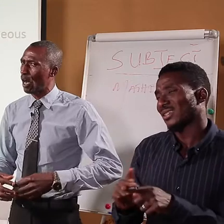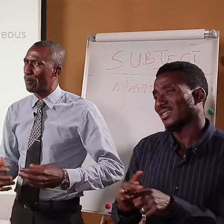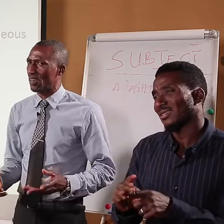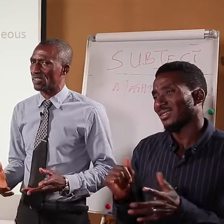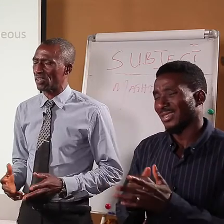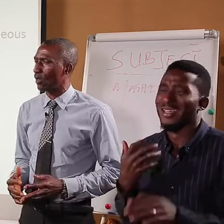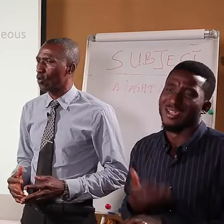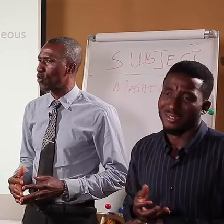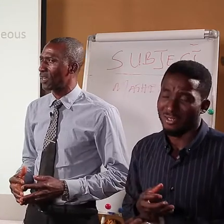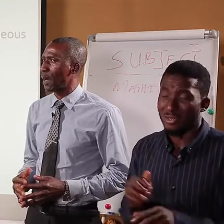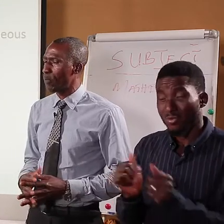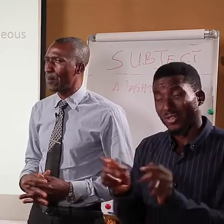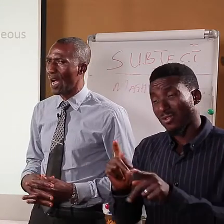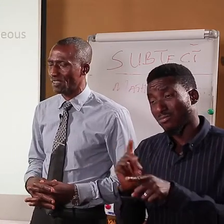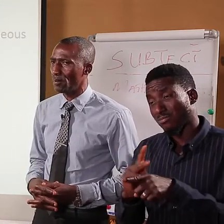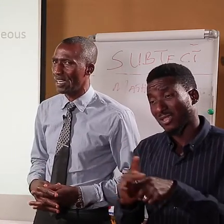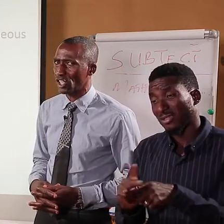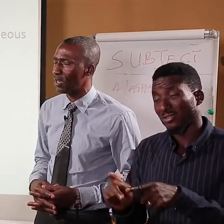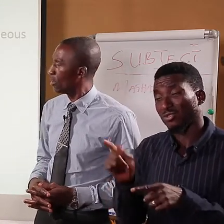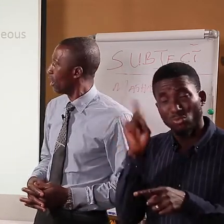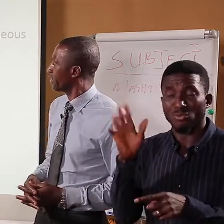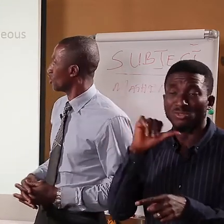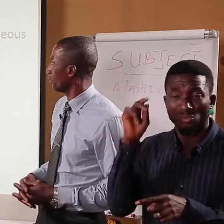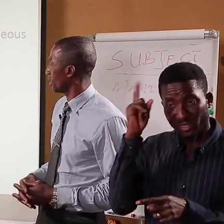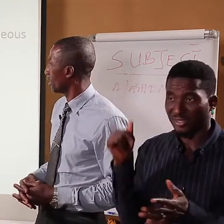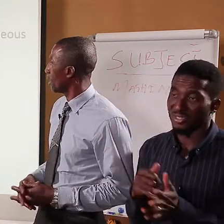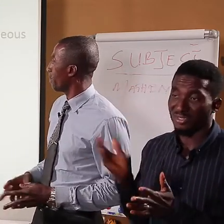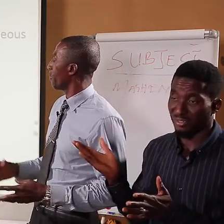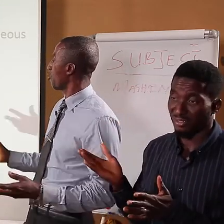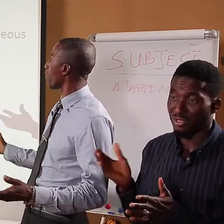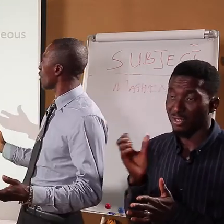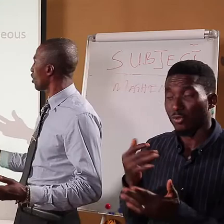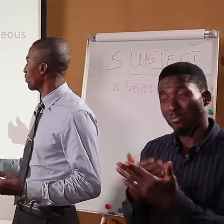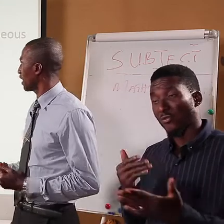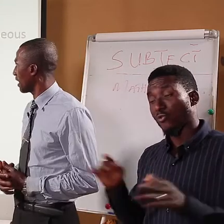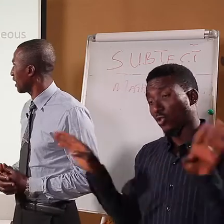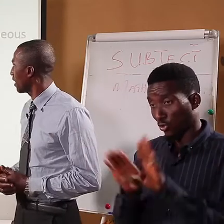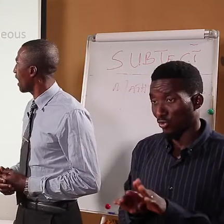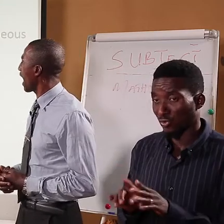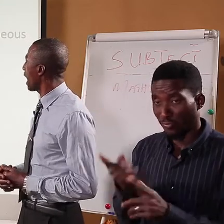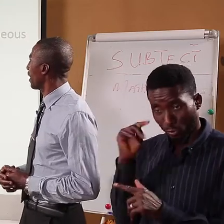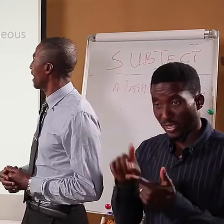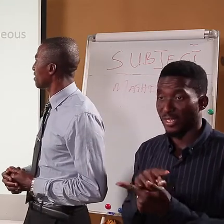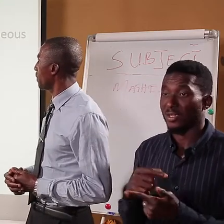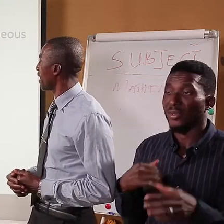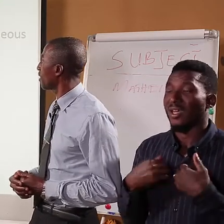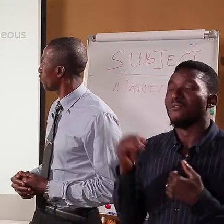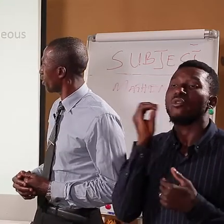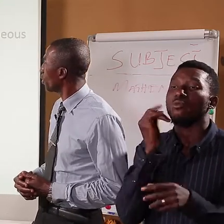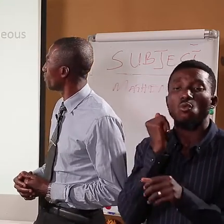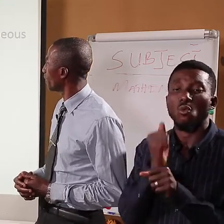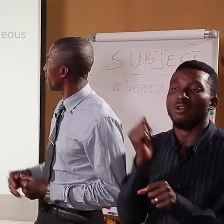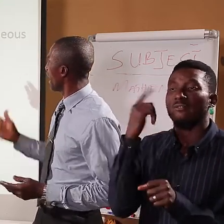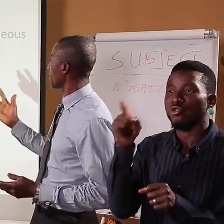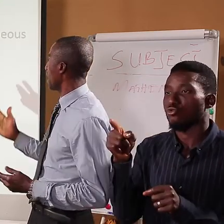because without practicing, you will not have proper assimilation of the subject. But before we close for the day, I have an assignment